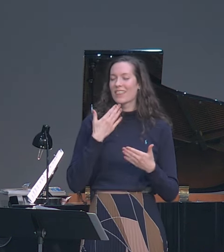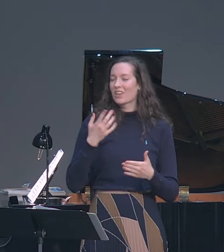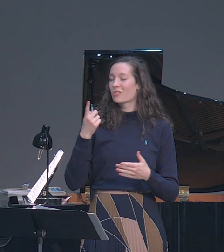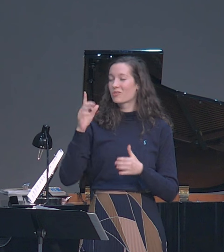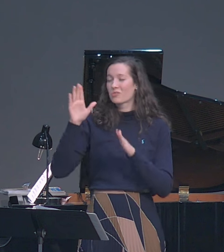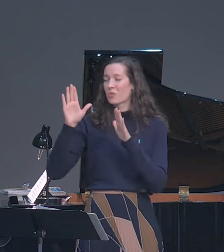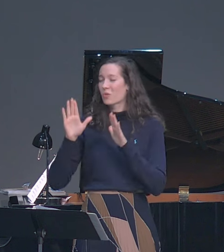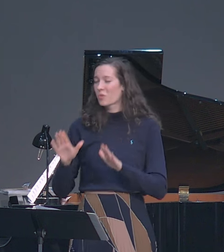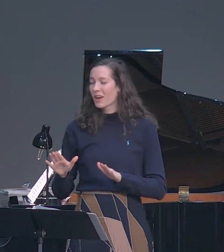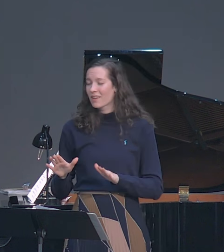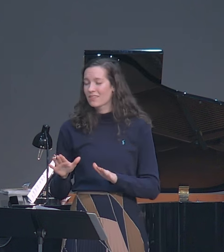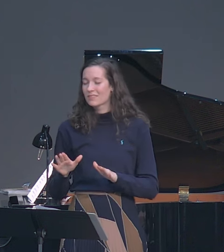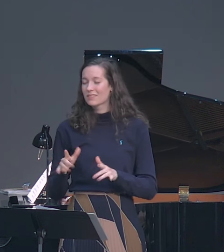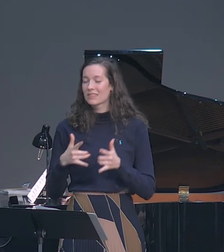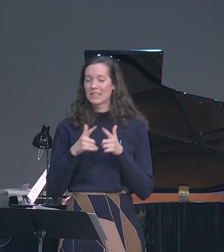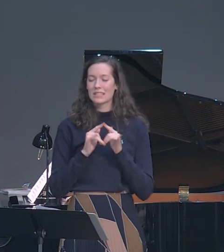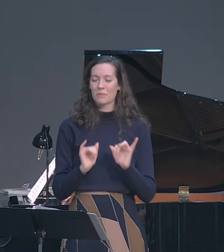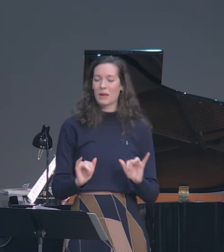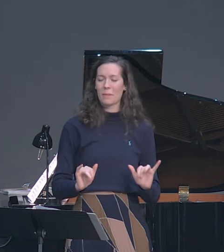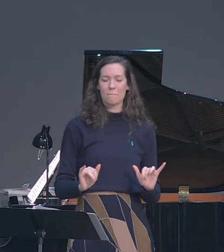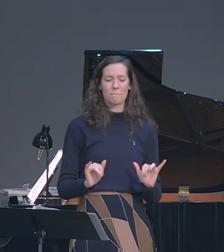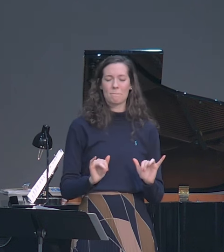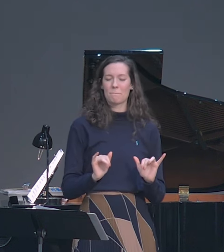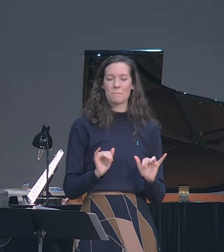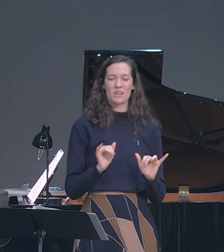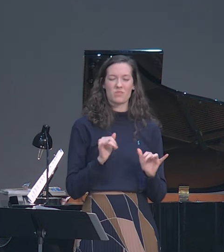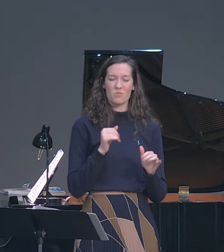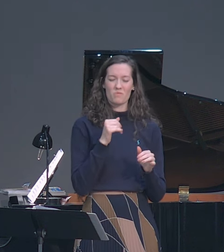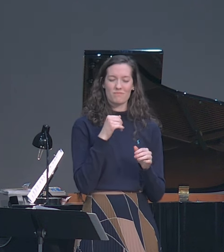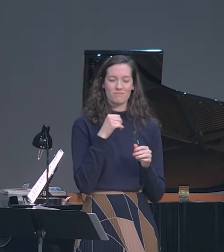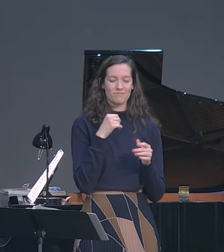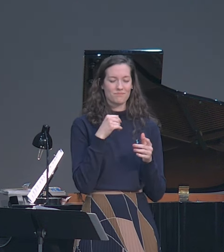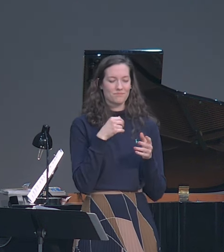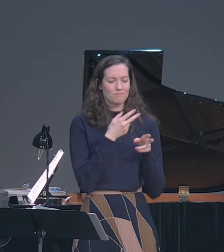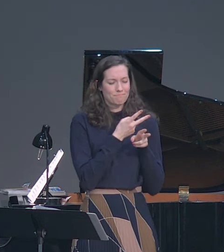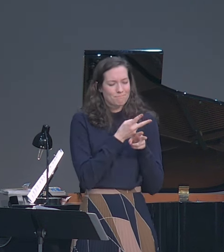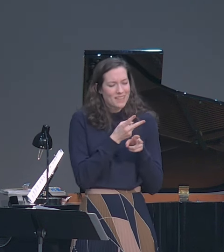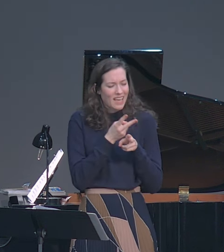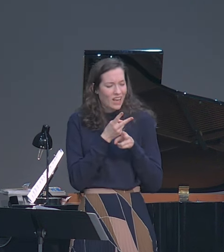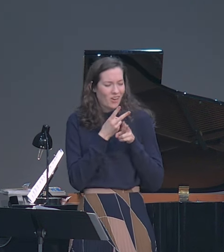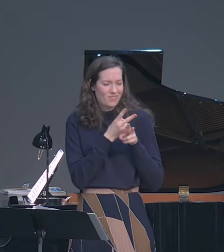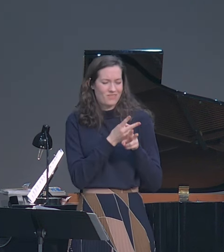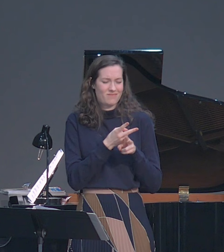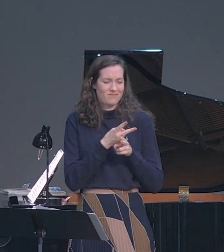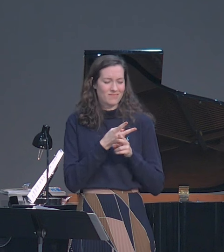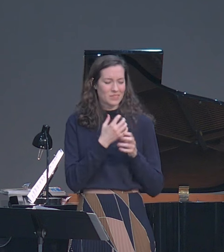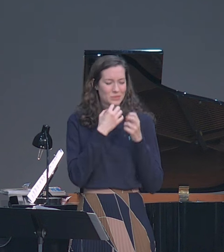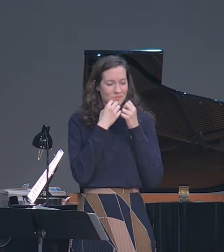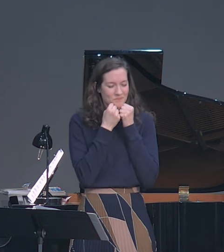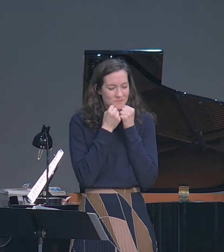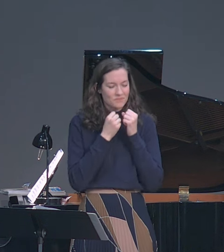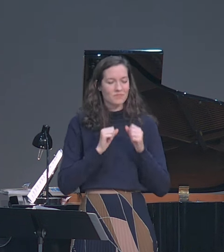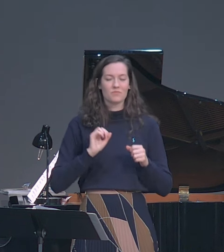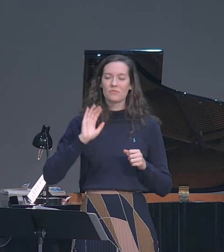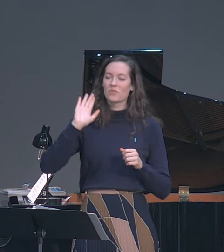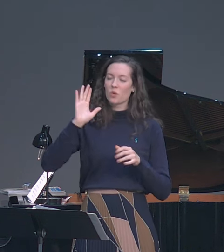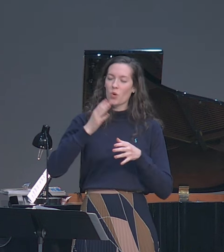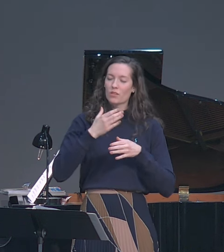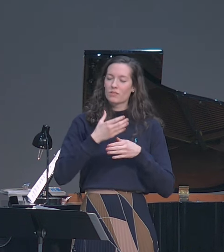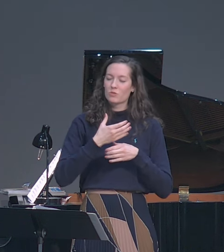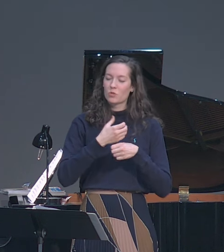being so thoughtful for us as your creatures, for redeeming